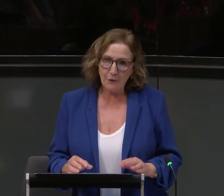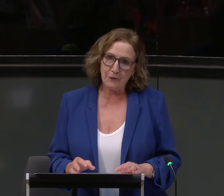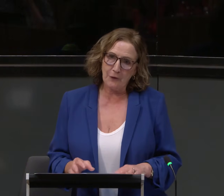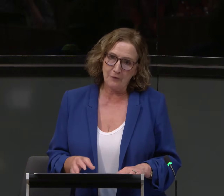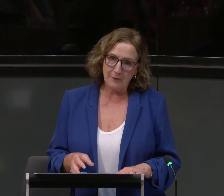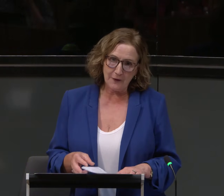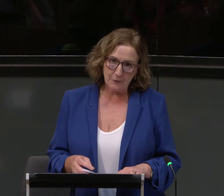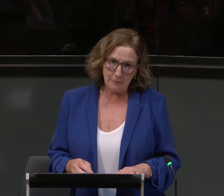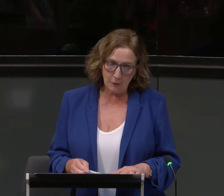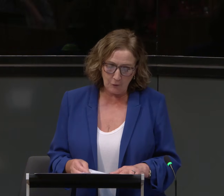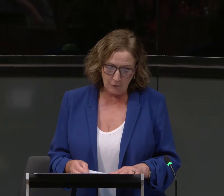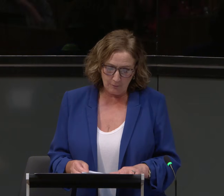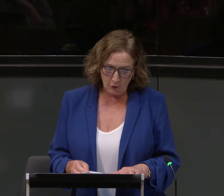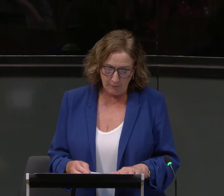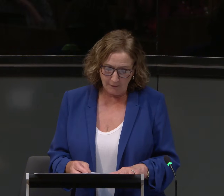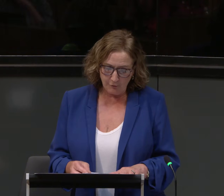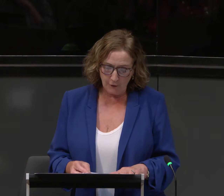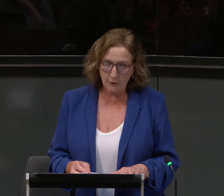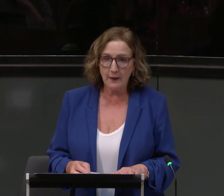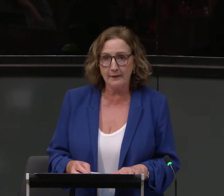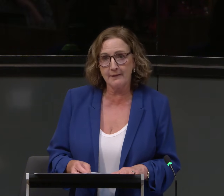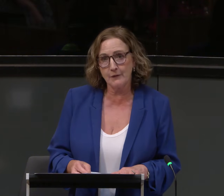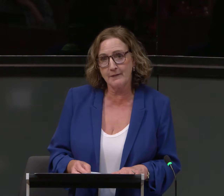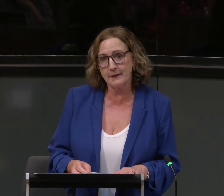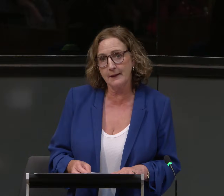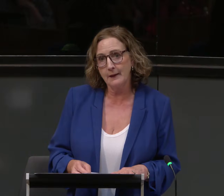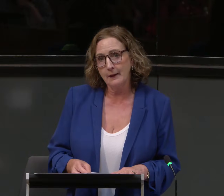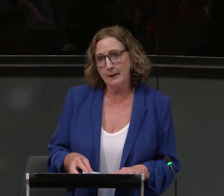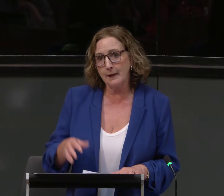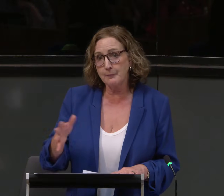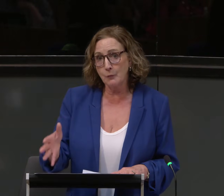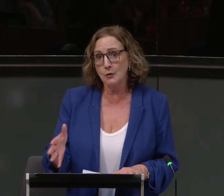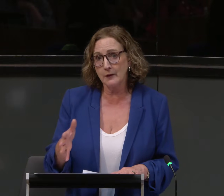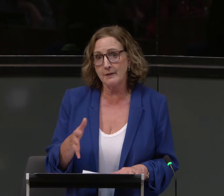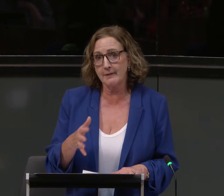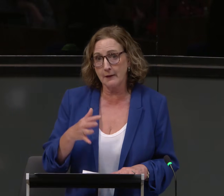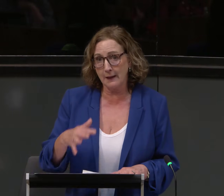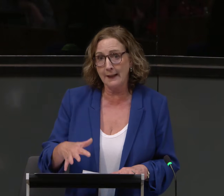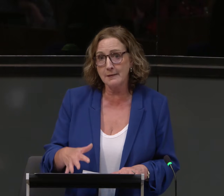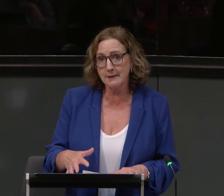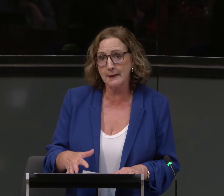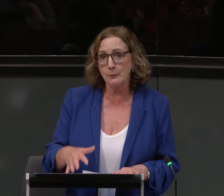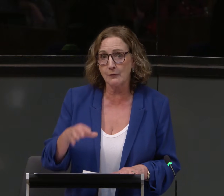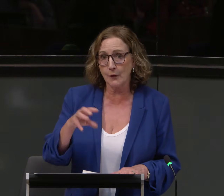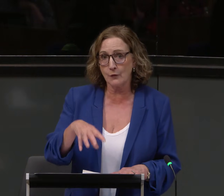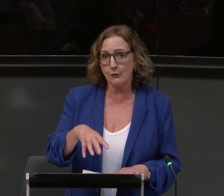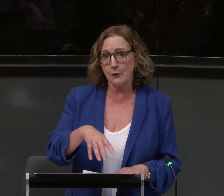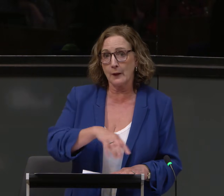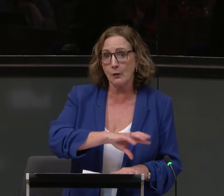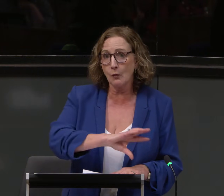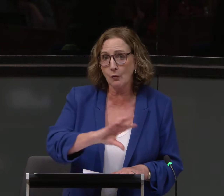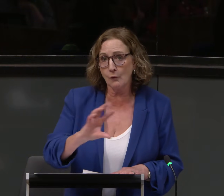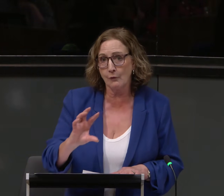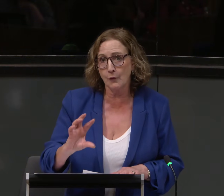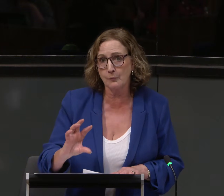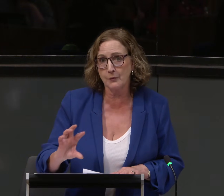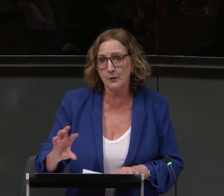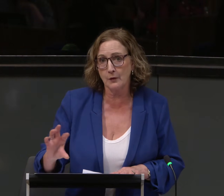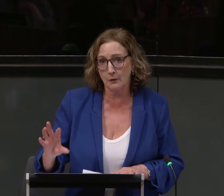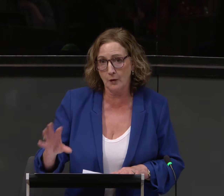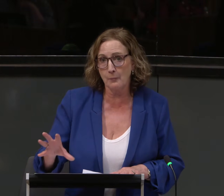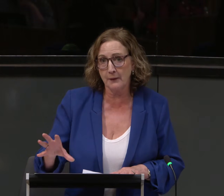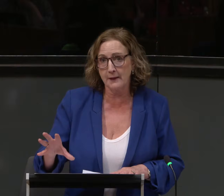We've also got very good, poor mobile phone connectivity, and I've been working single-handedly with Vodafone and all the